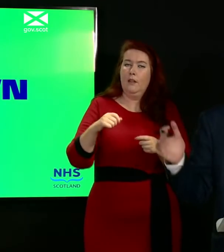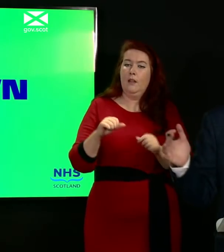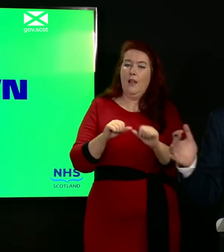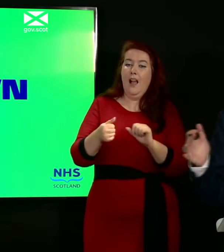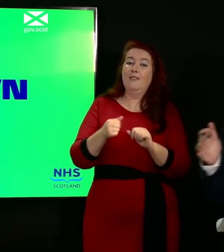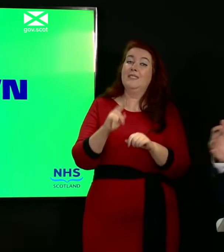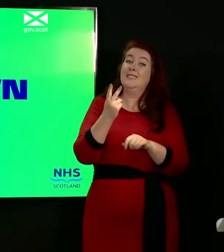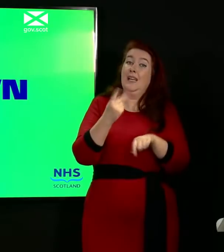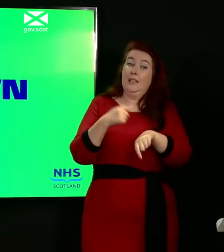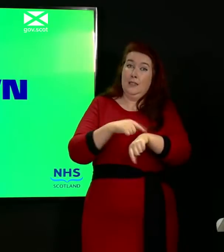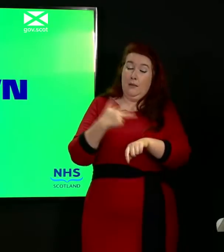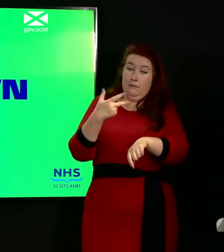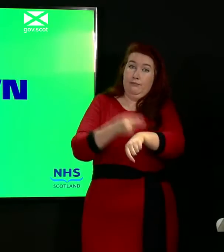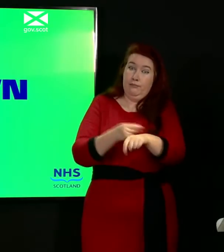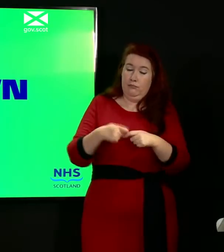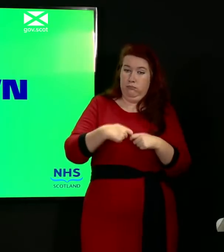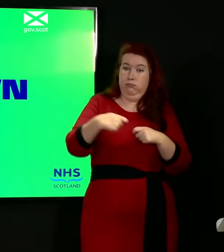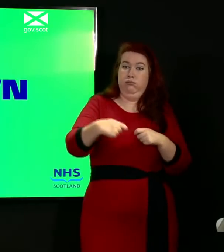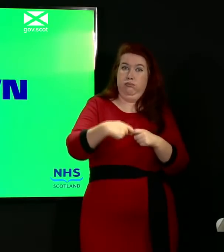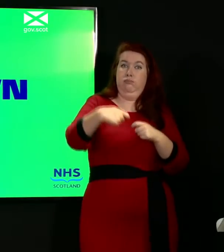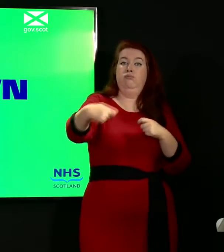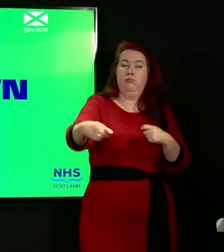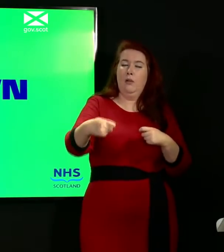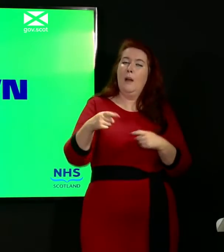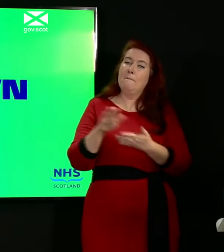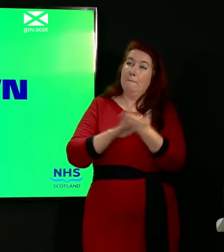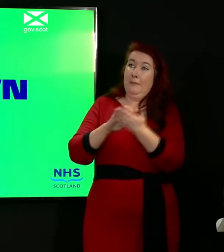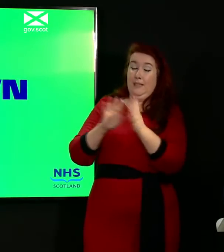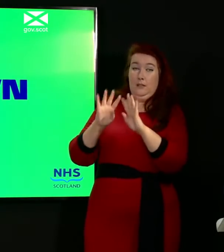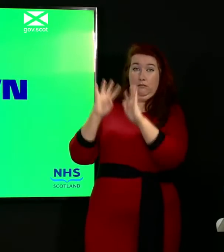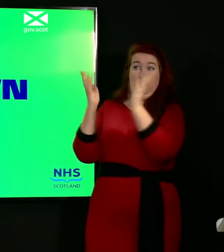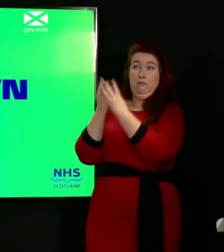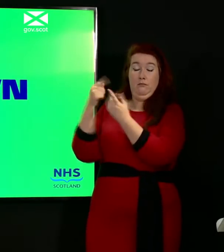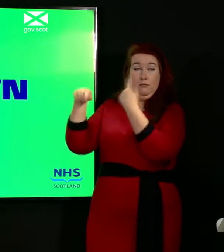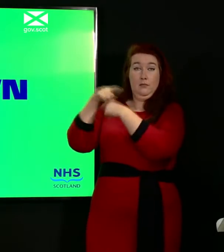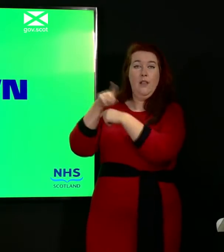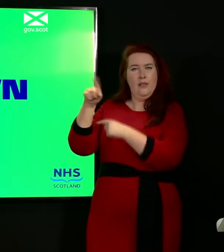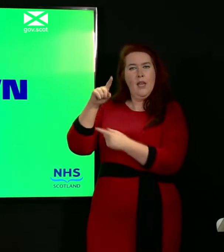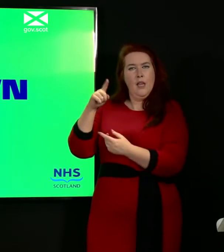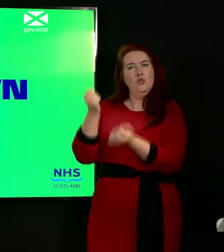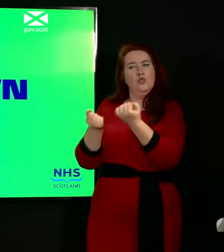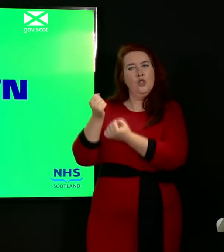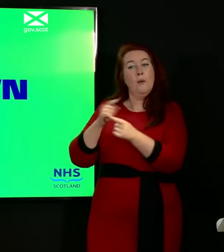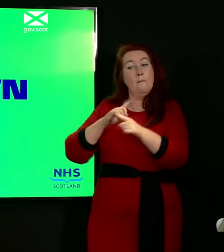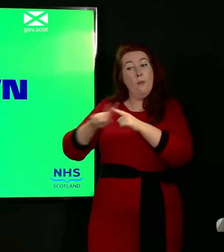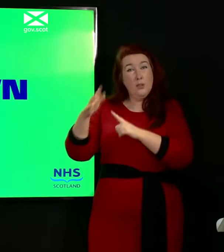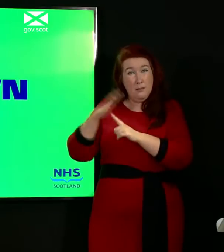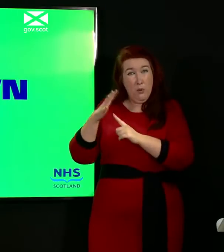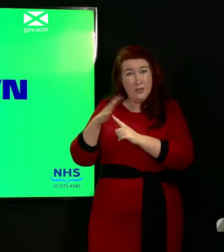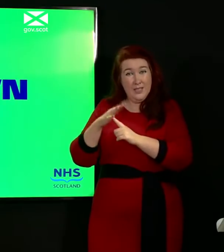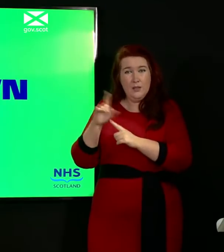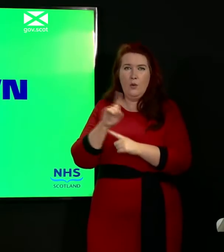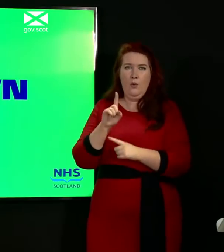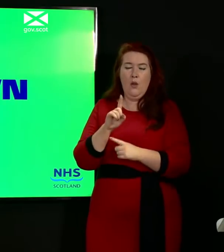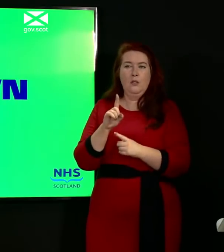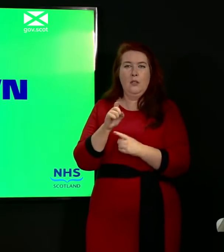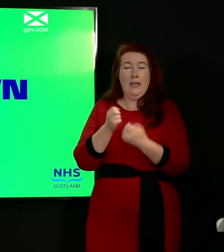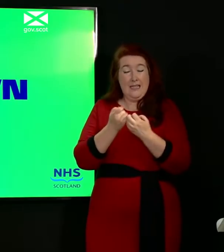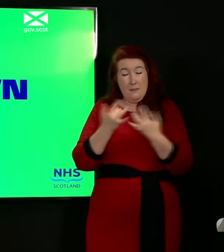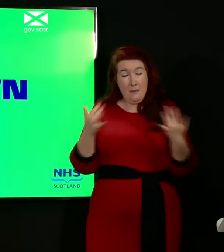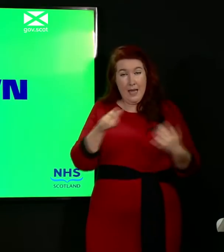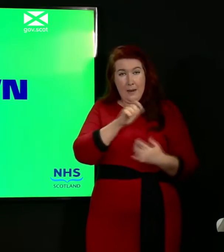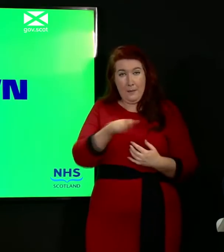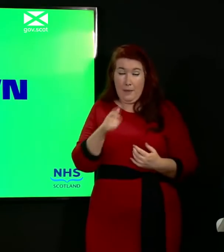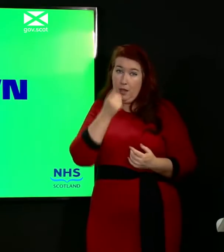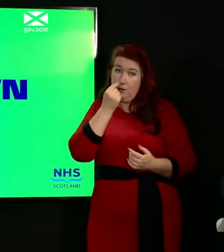a second dose. So they have made the judgment that the most important thing at this point in the pandemic is to protect as many people as we